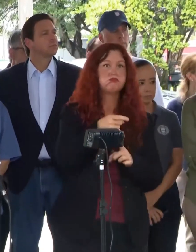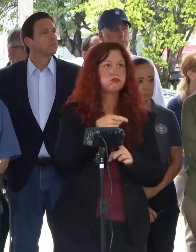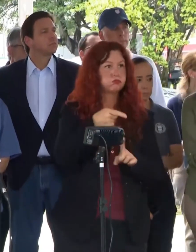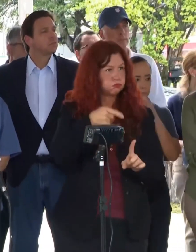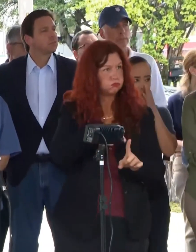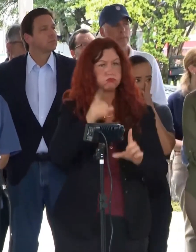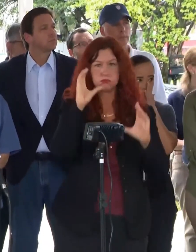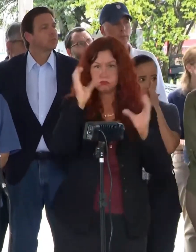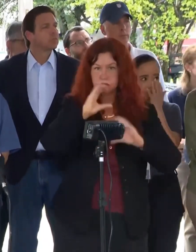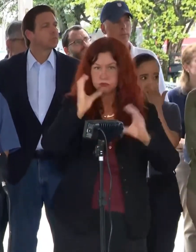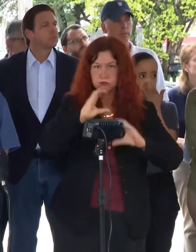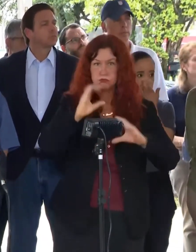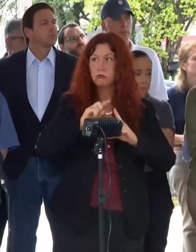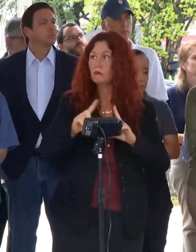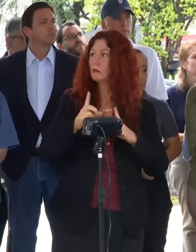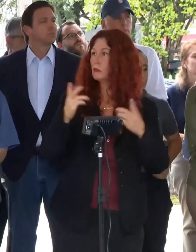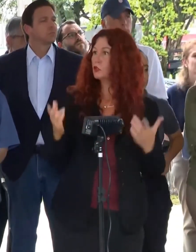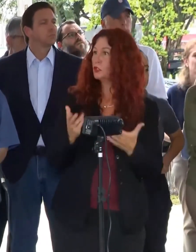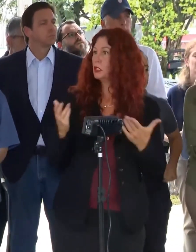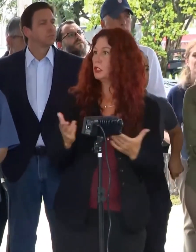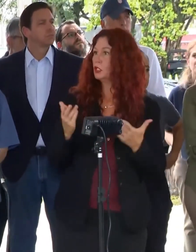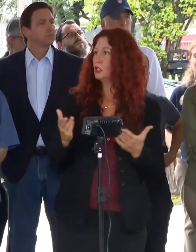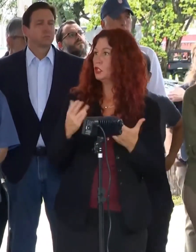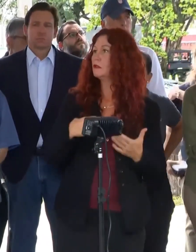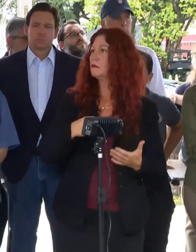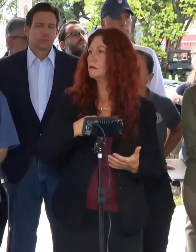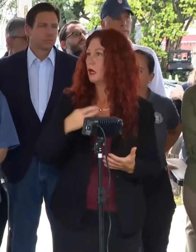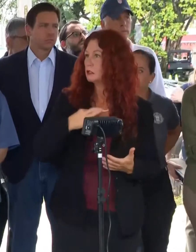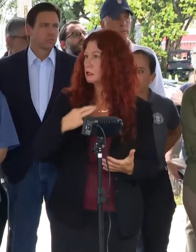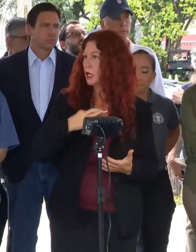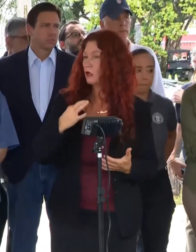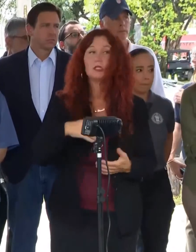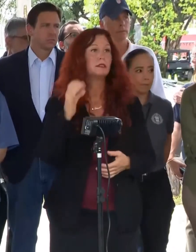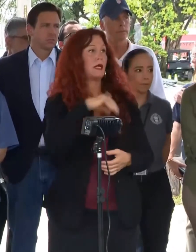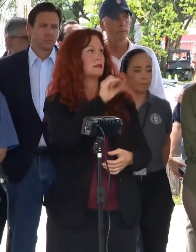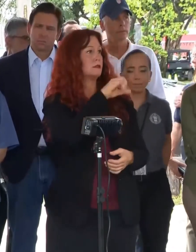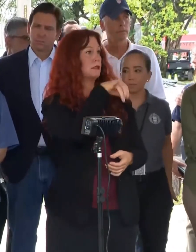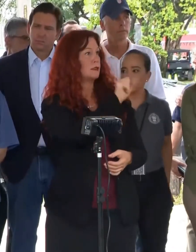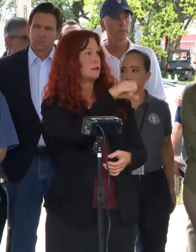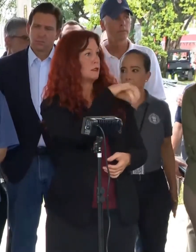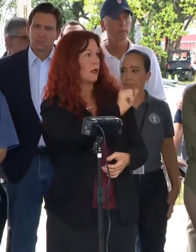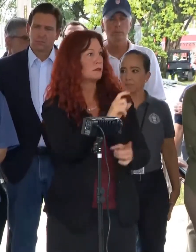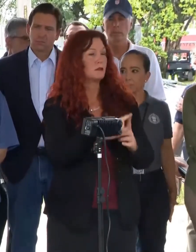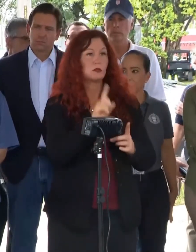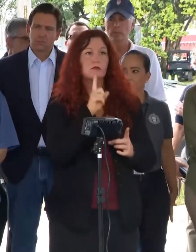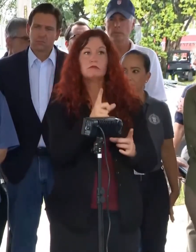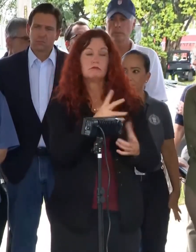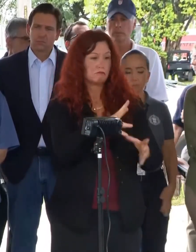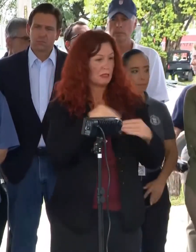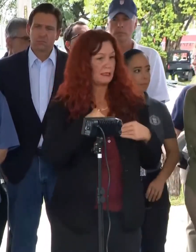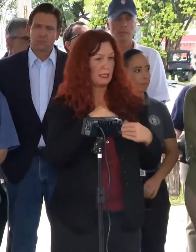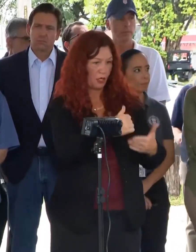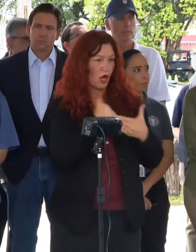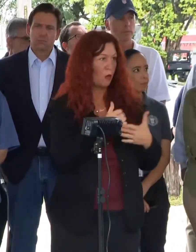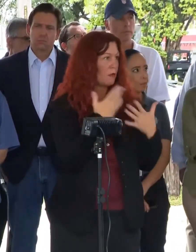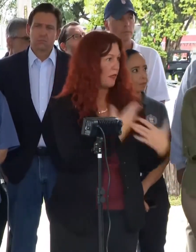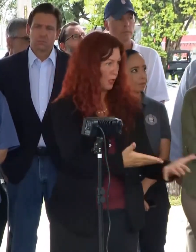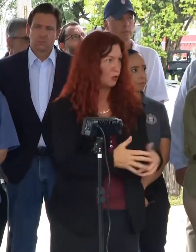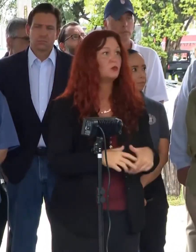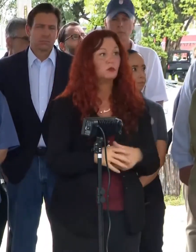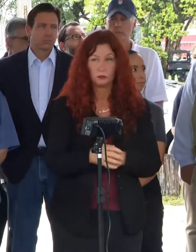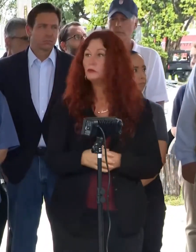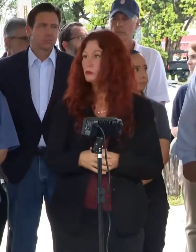situations, are here and voluntarily willing to Yes. help in a situation like And we are accepting their help. Thank you so much.